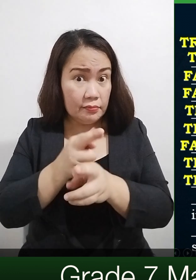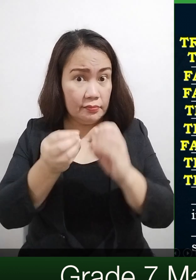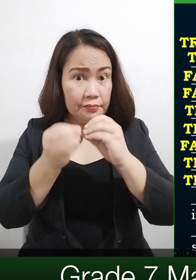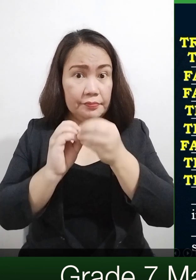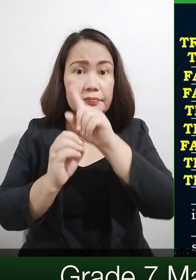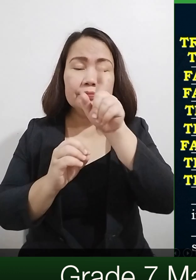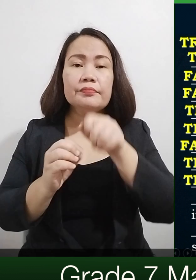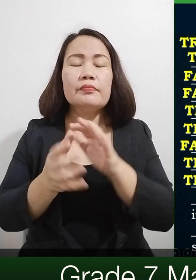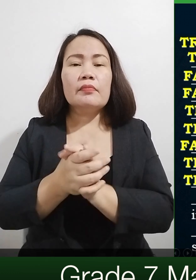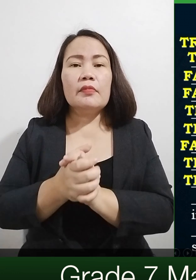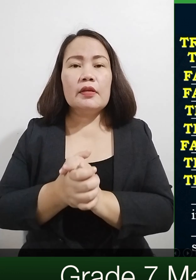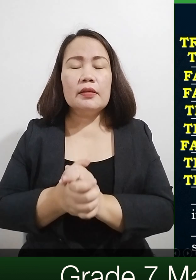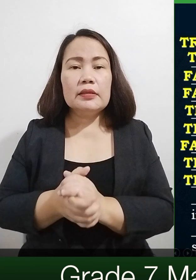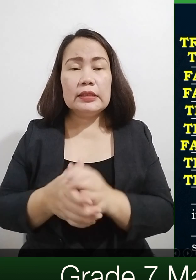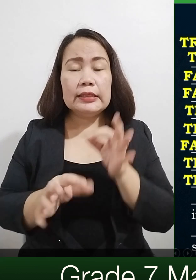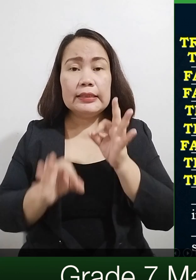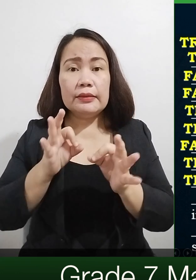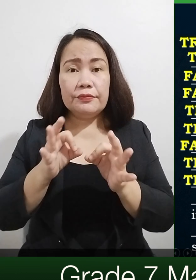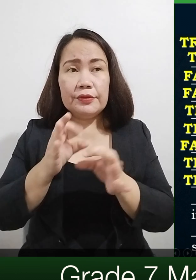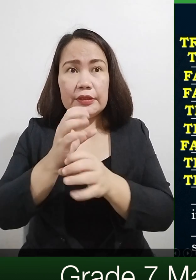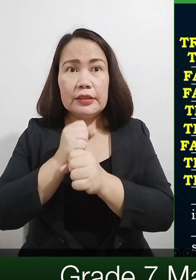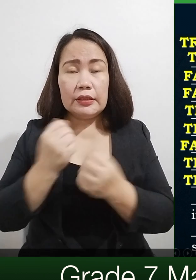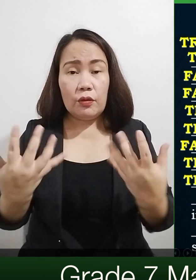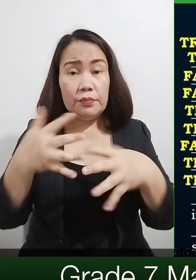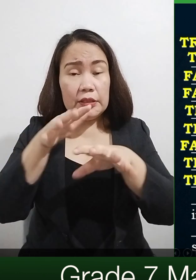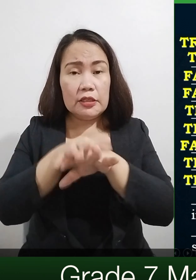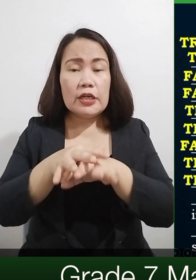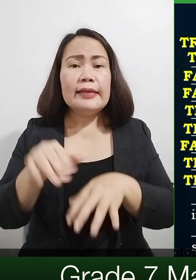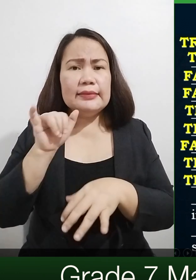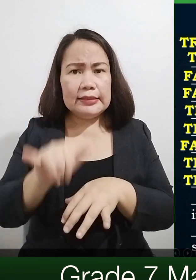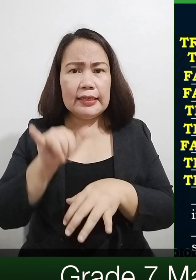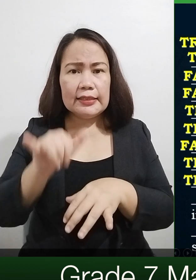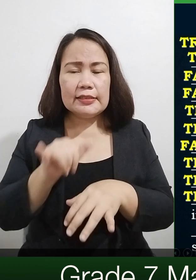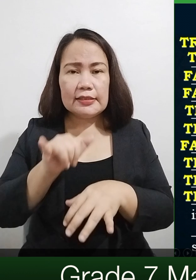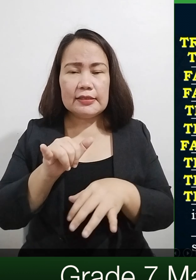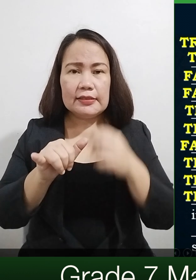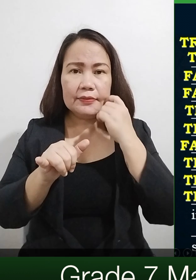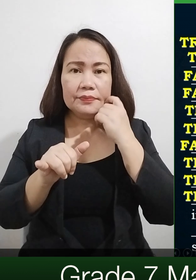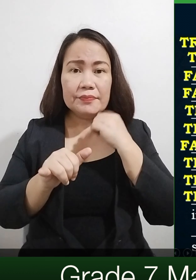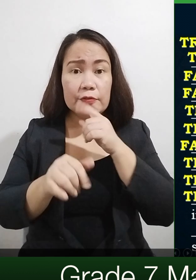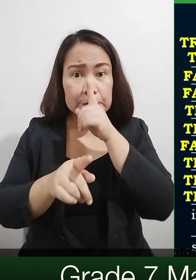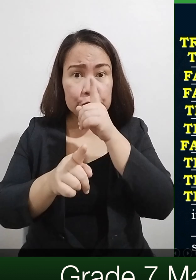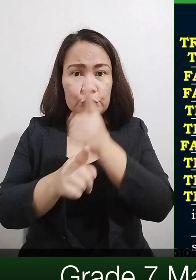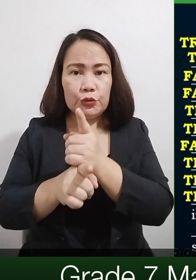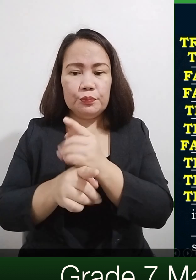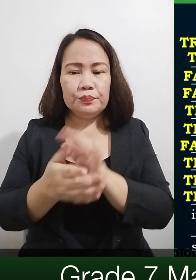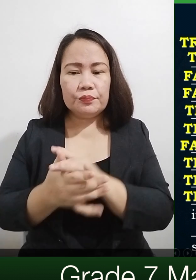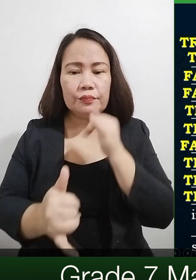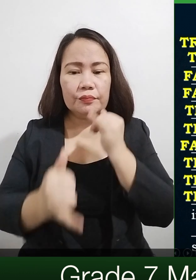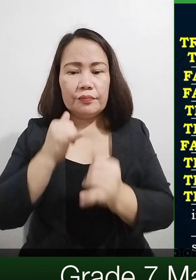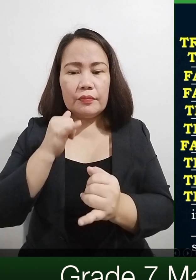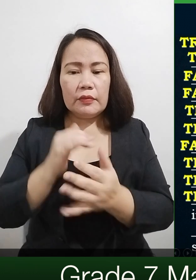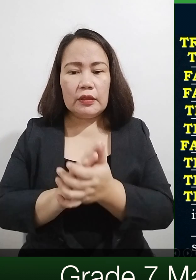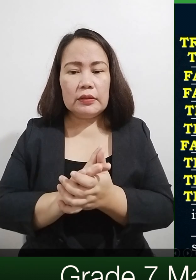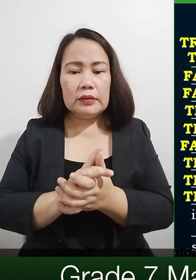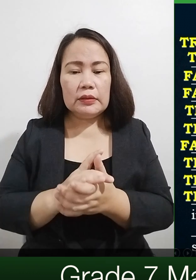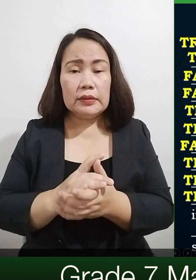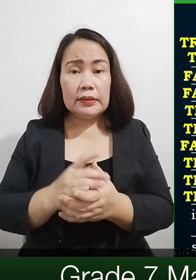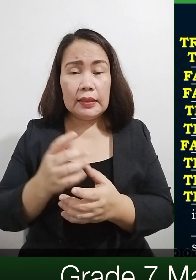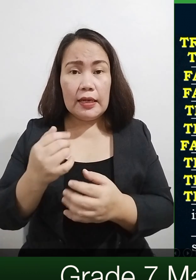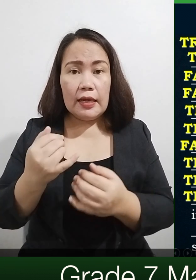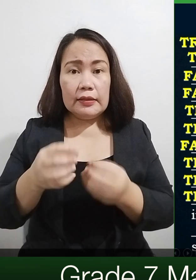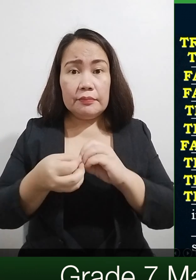number? Okay, if we will try to get the combination, yes, that is the real number. And then number 10,